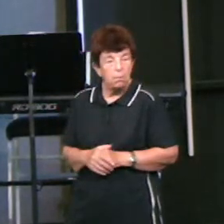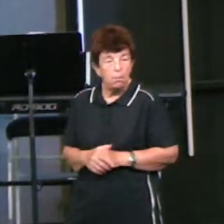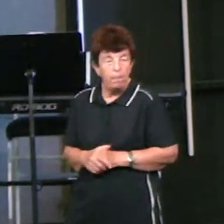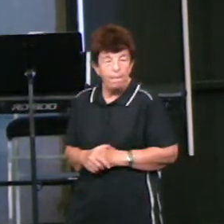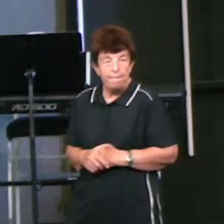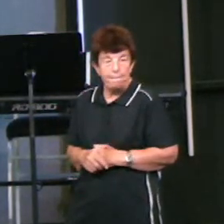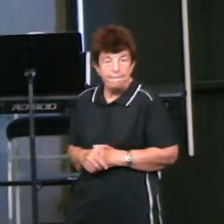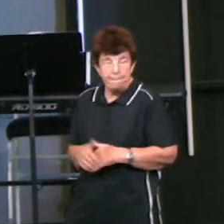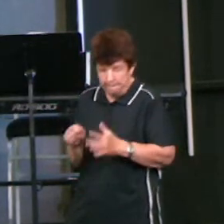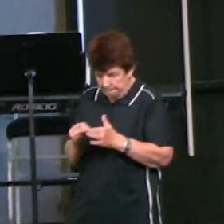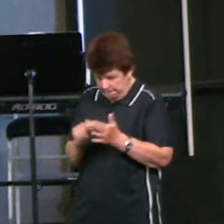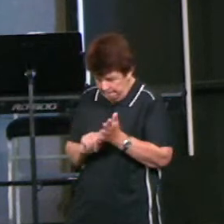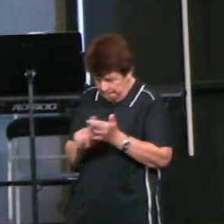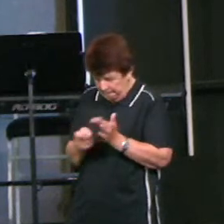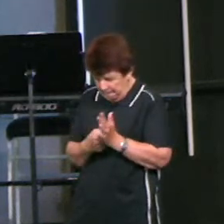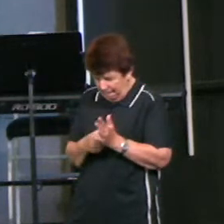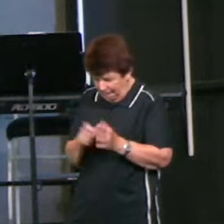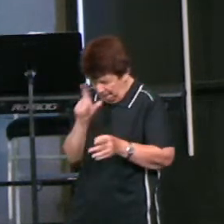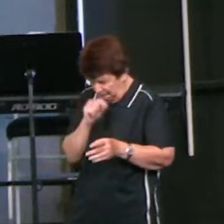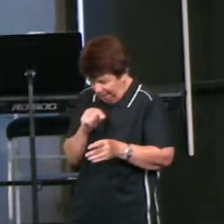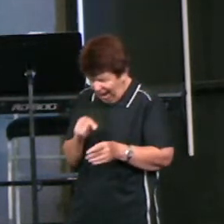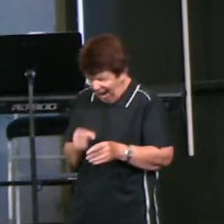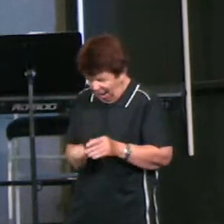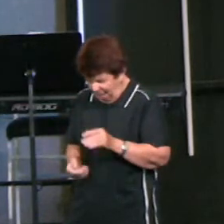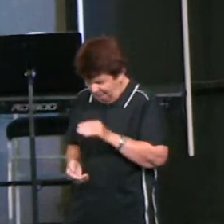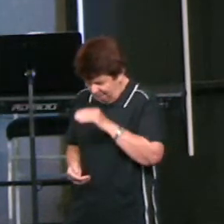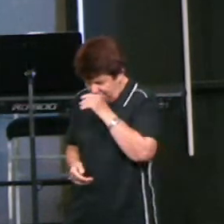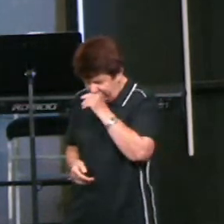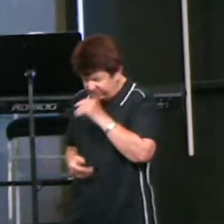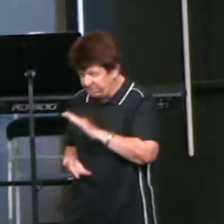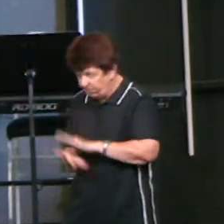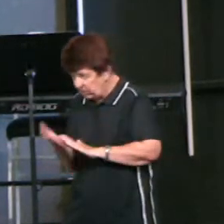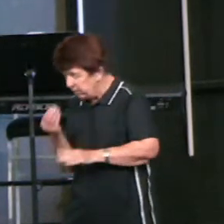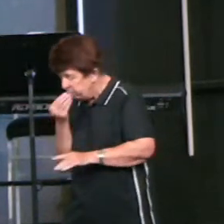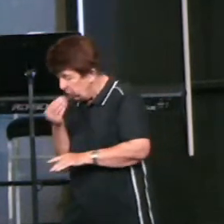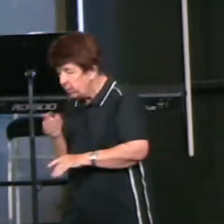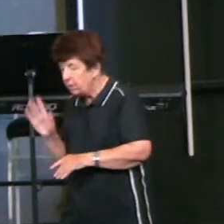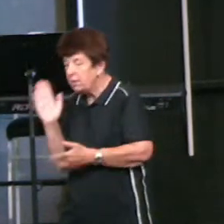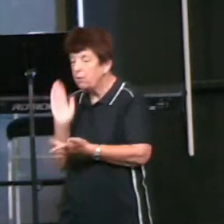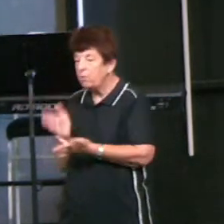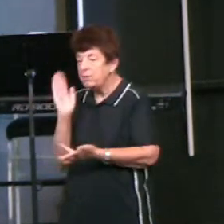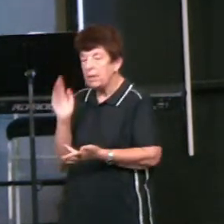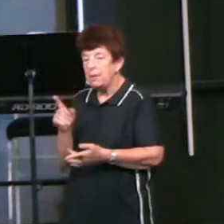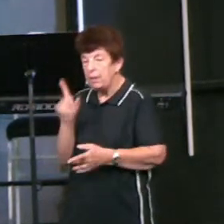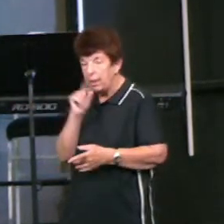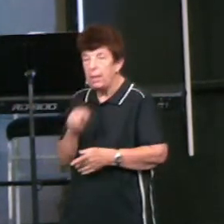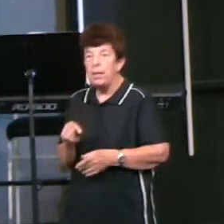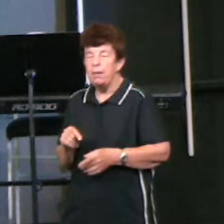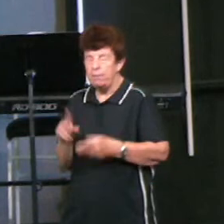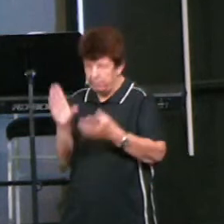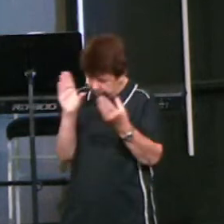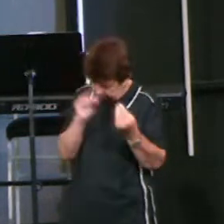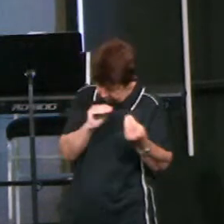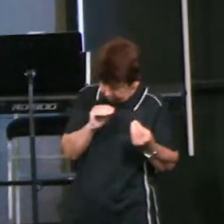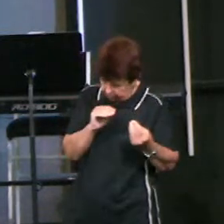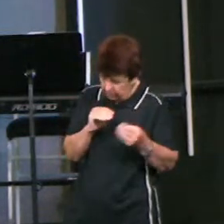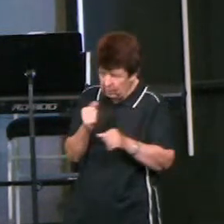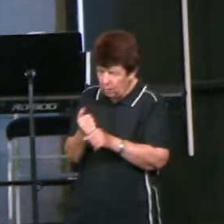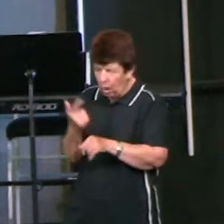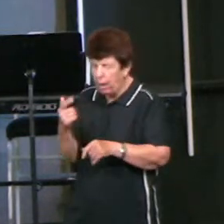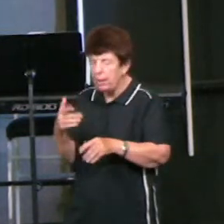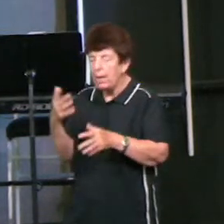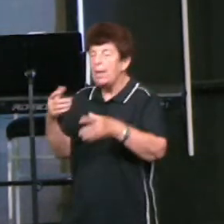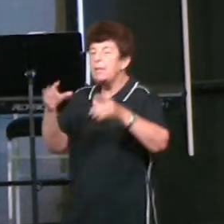Peter is just going to get a snack, right? He's going to get food, and all of a sudden, he falls into a trance. God pulls down